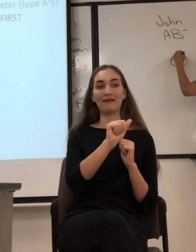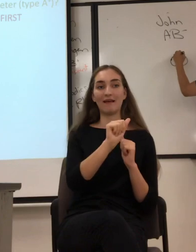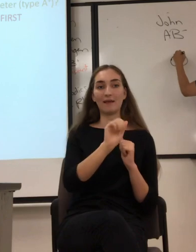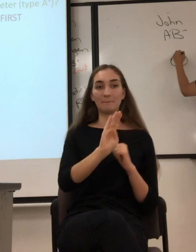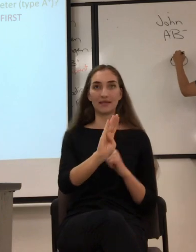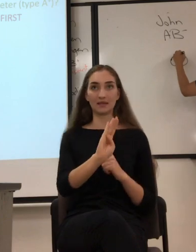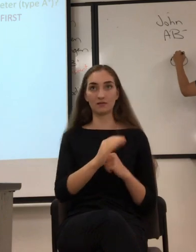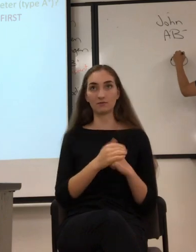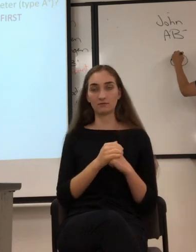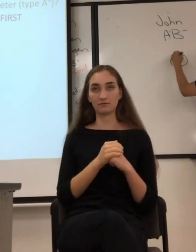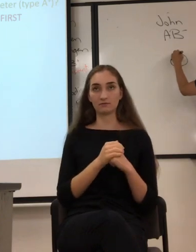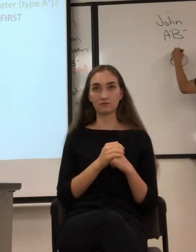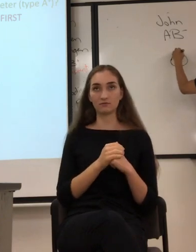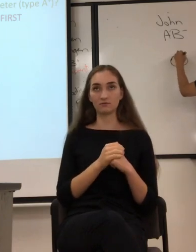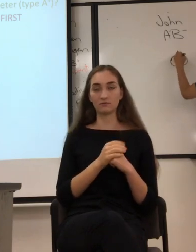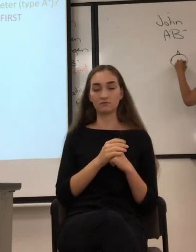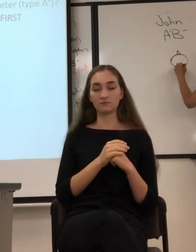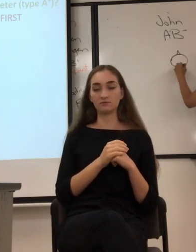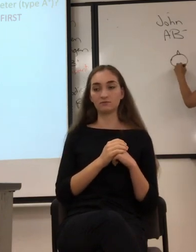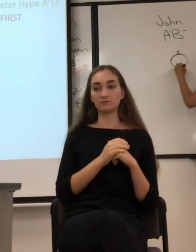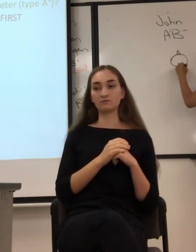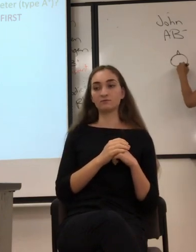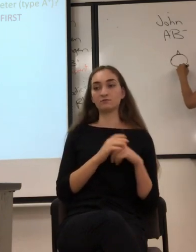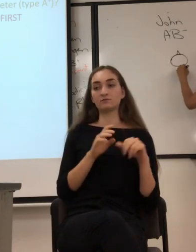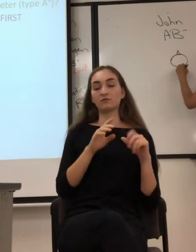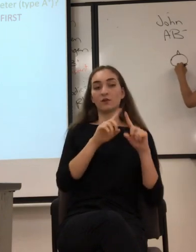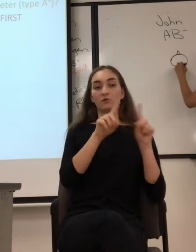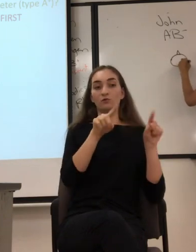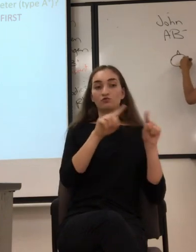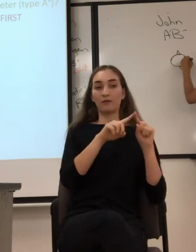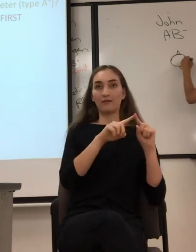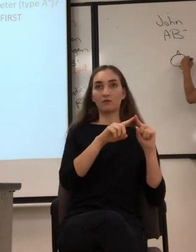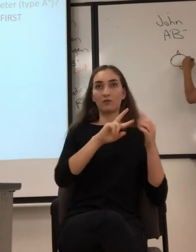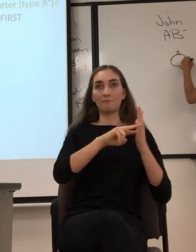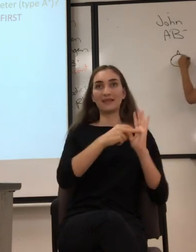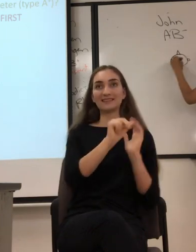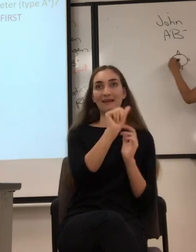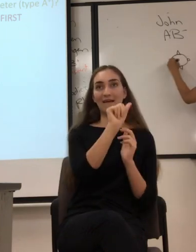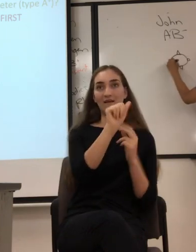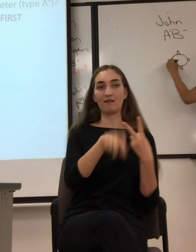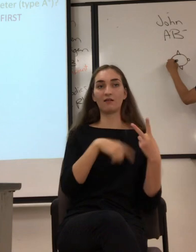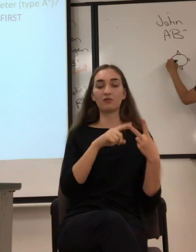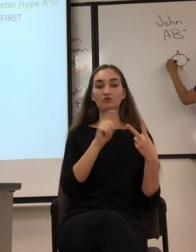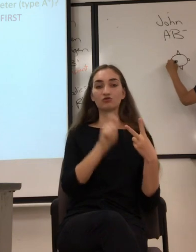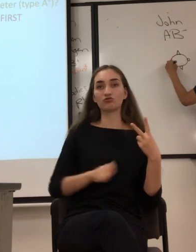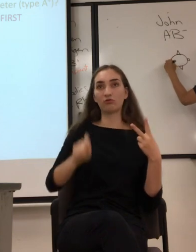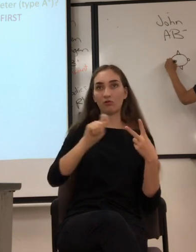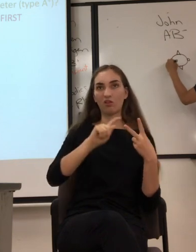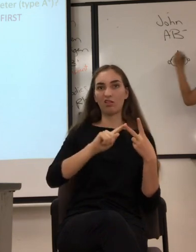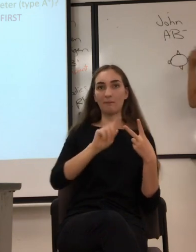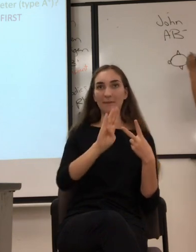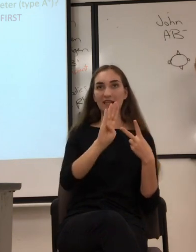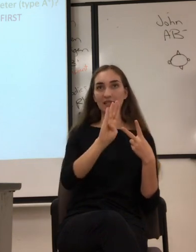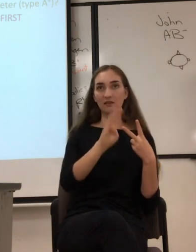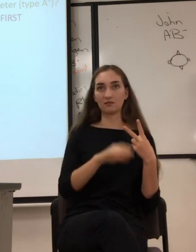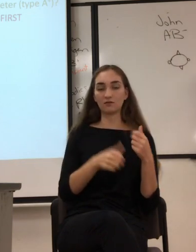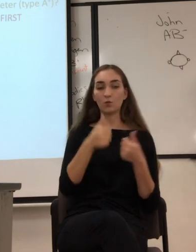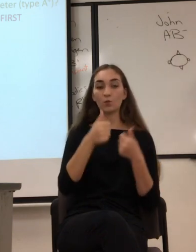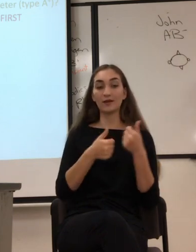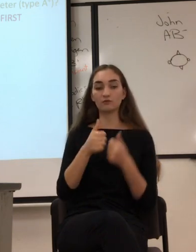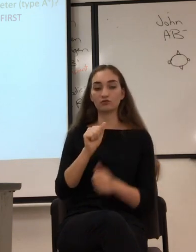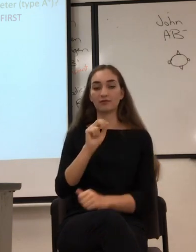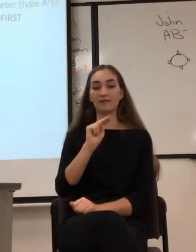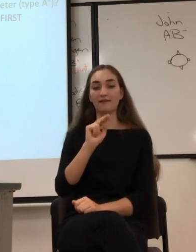using before. The triangles for the A and the circles for the B. Which